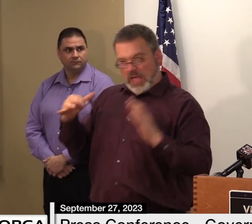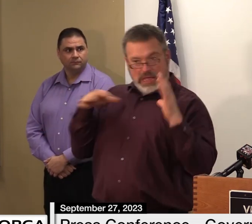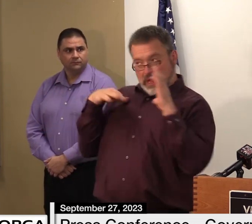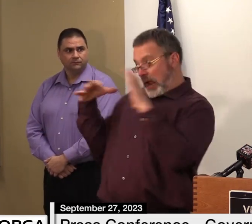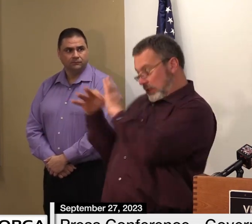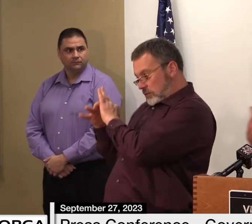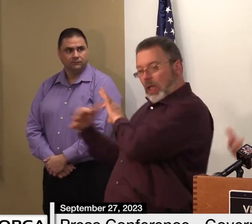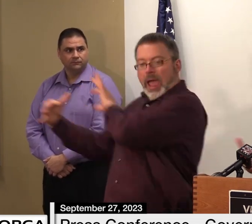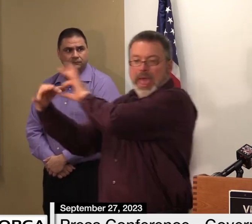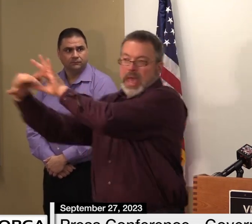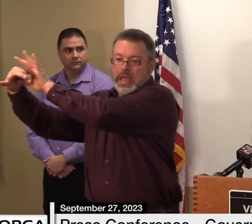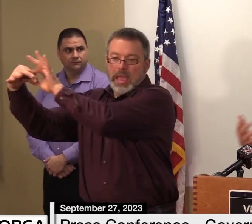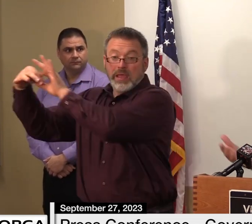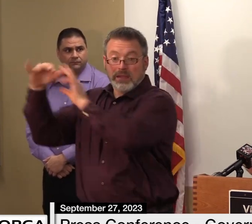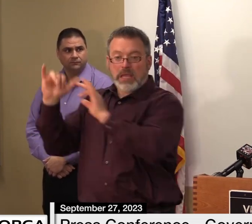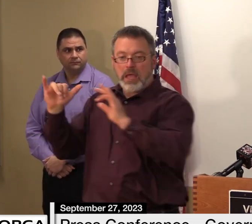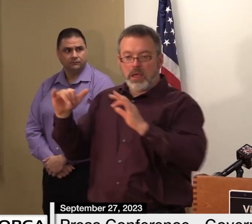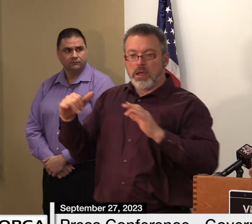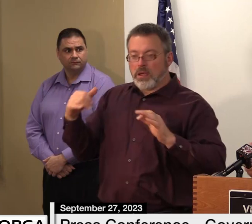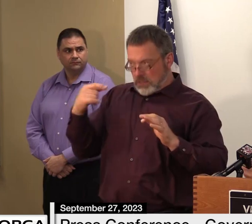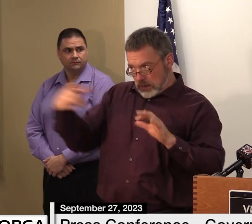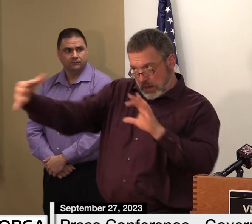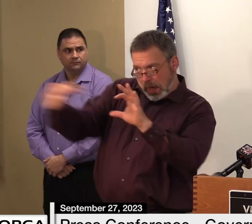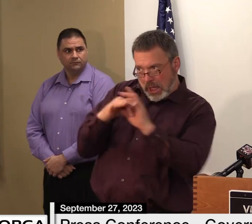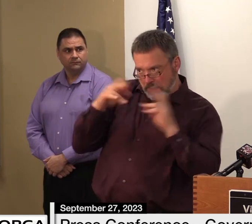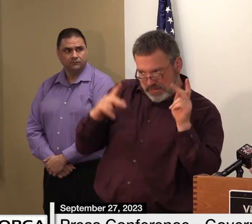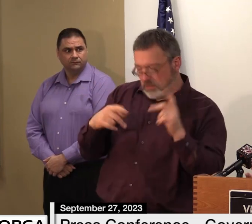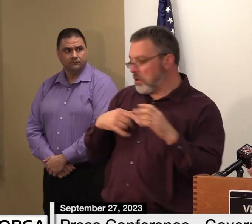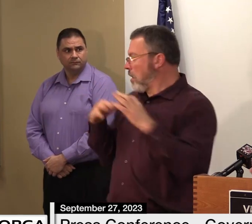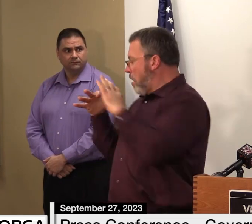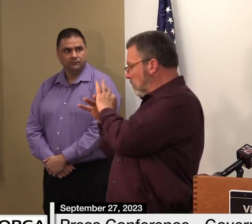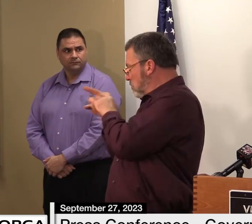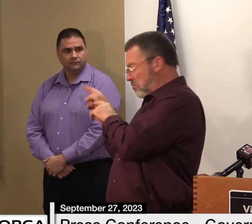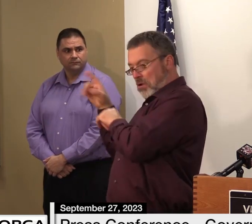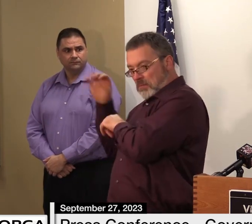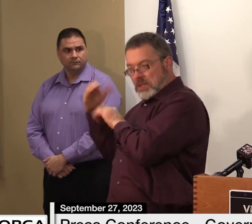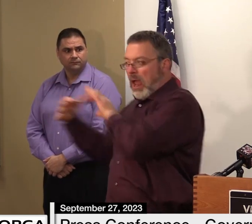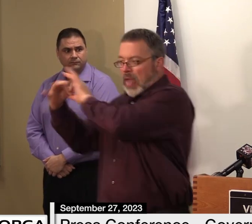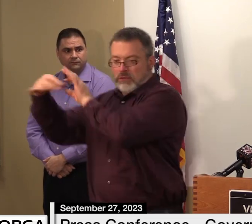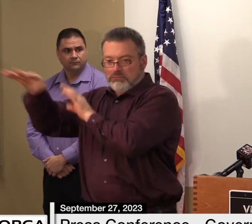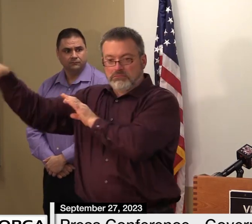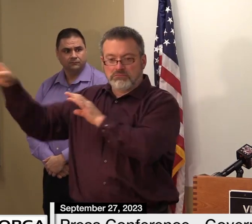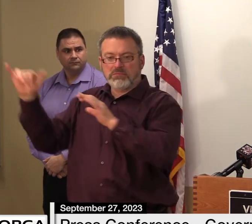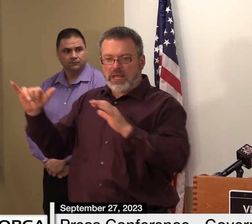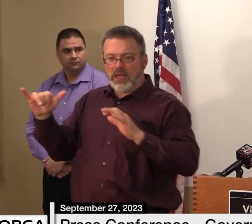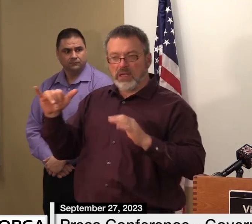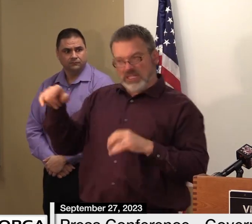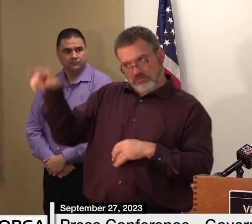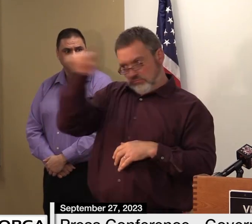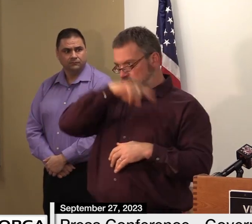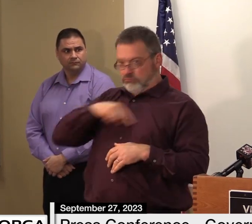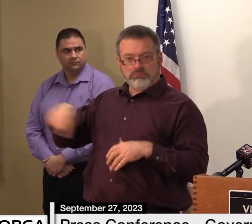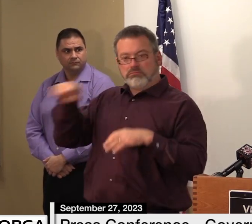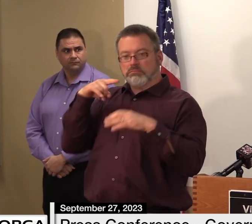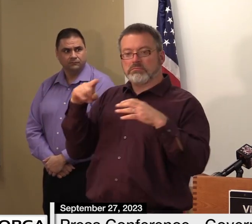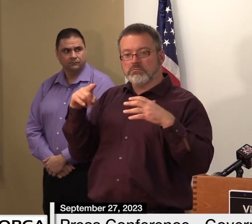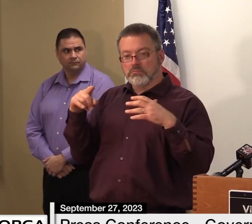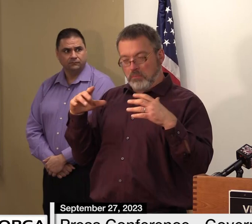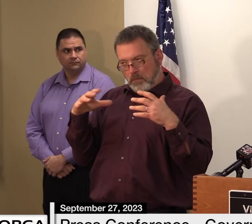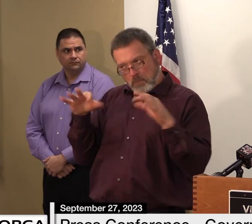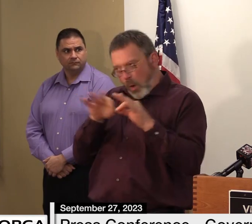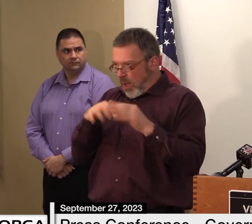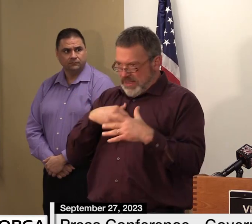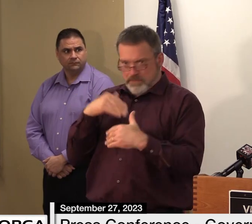contractor who might be available, a fuel dealer out there who might be able to help get these people the heat they need to get through the winter.